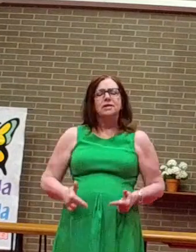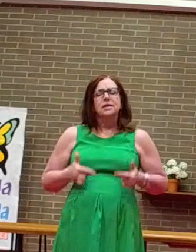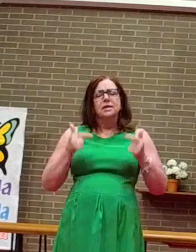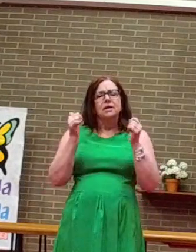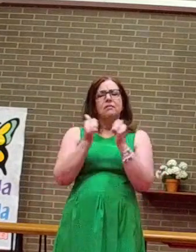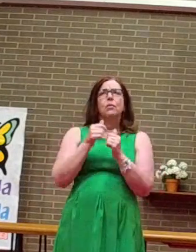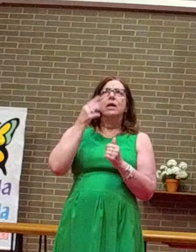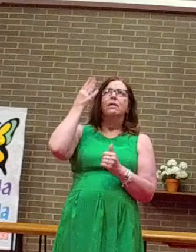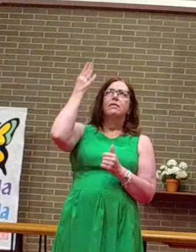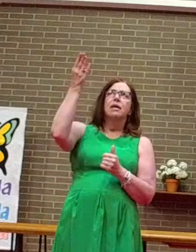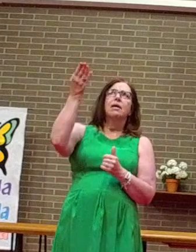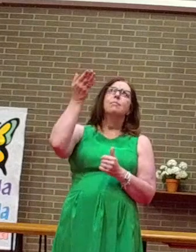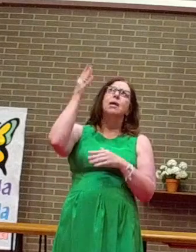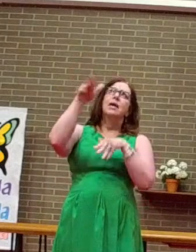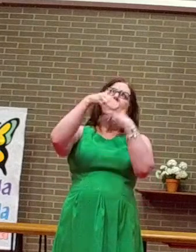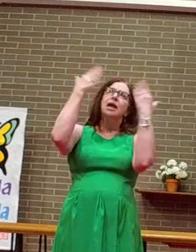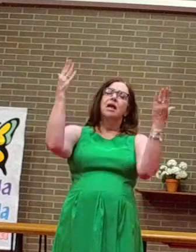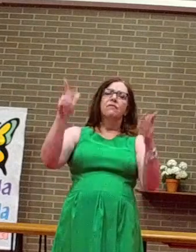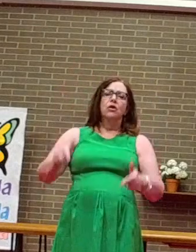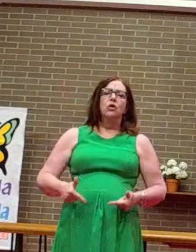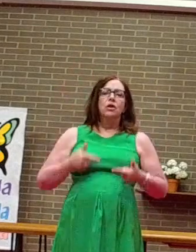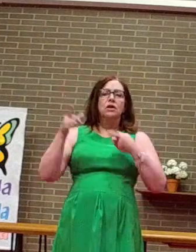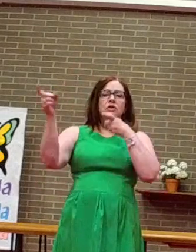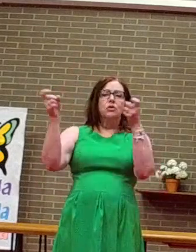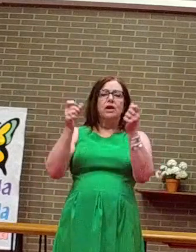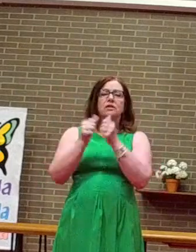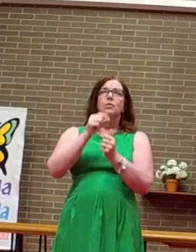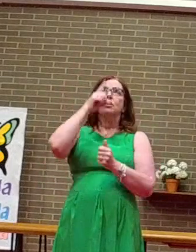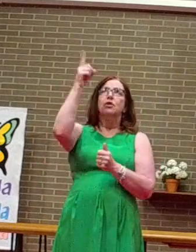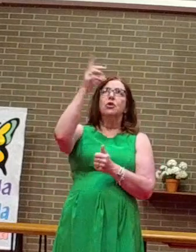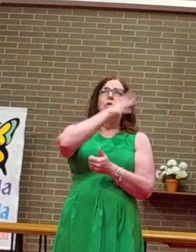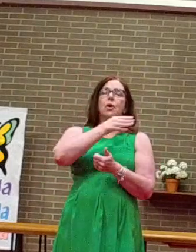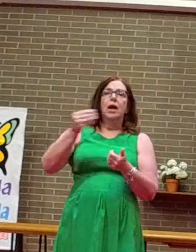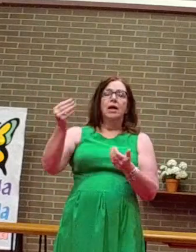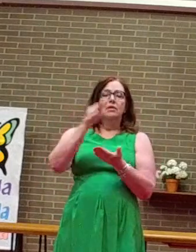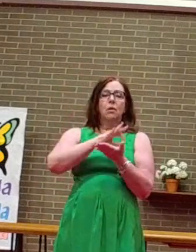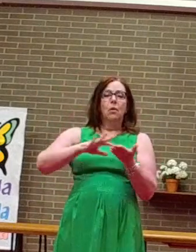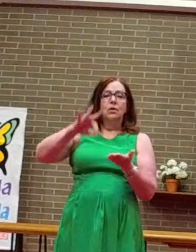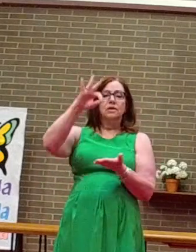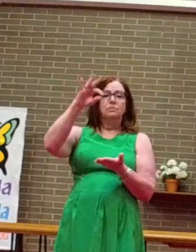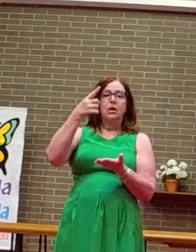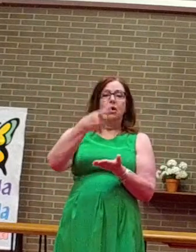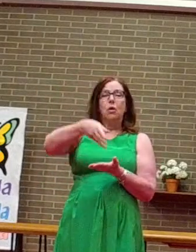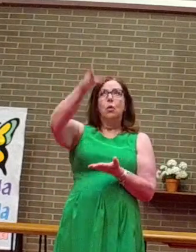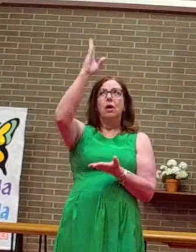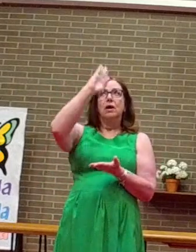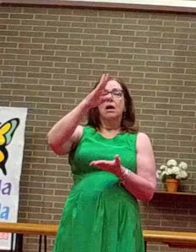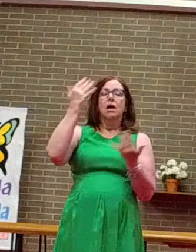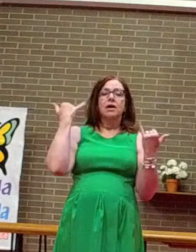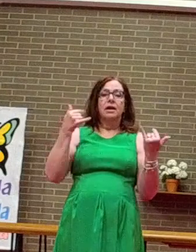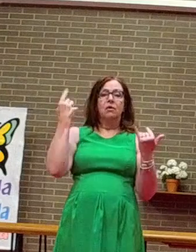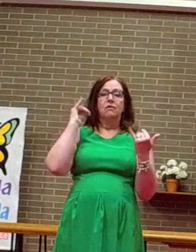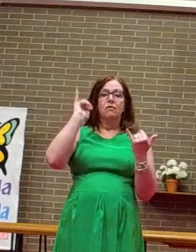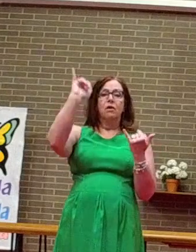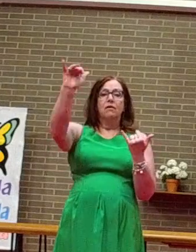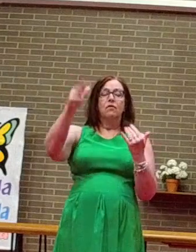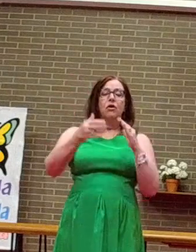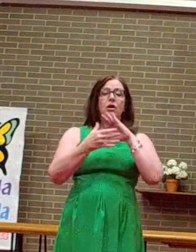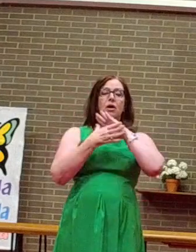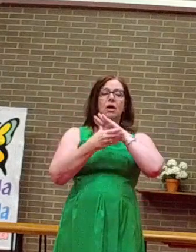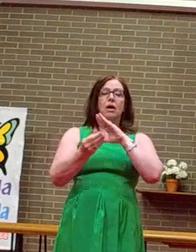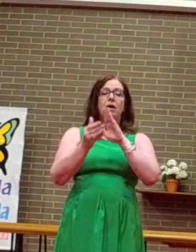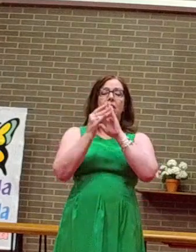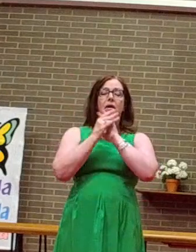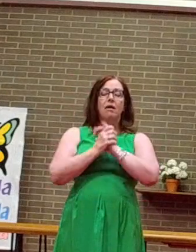with him who lives and reigns with you and the Holy Spirit, one God, now and forever.